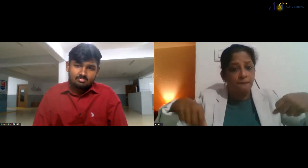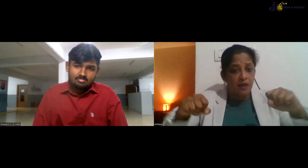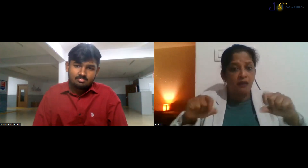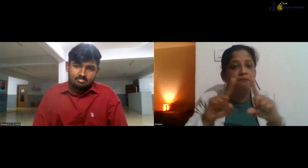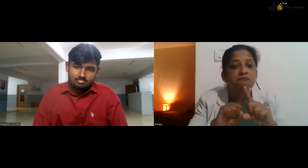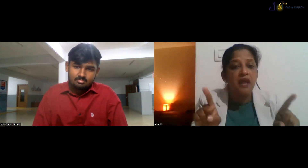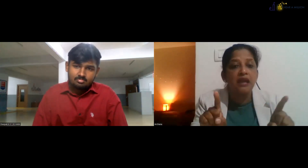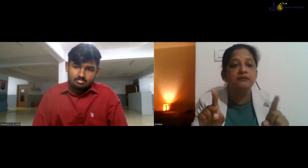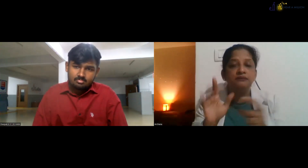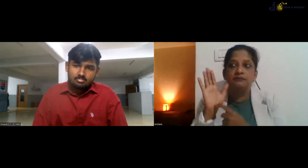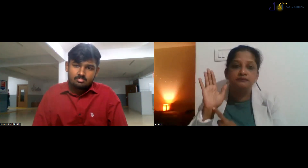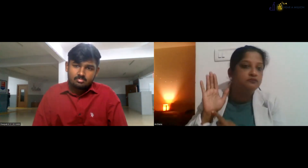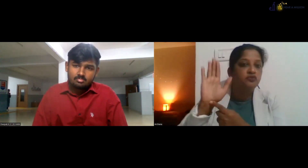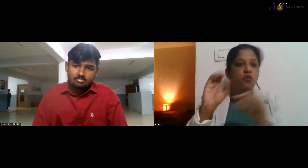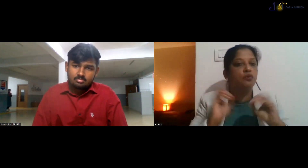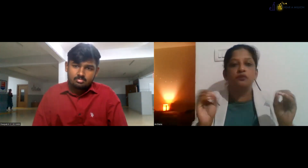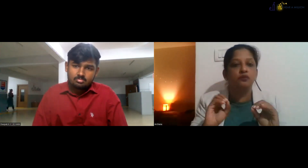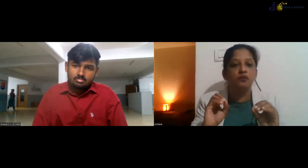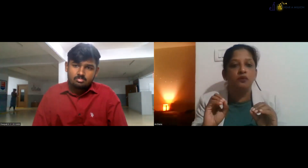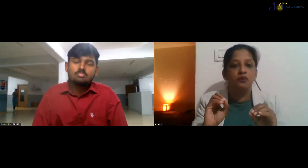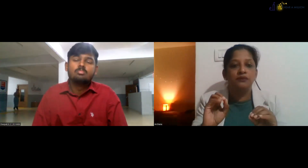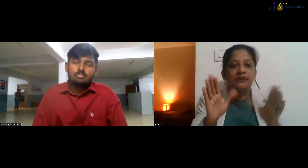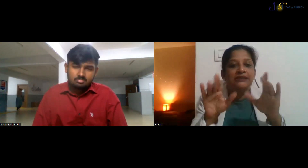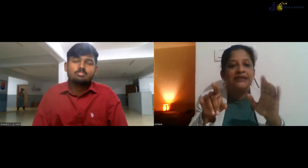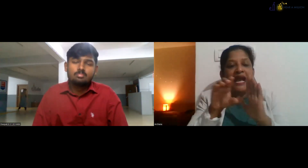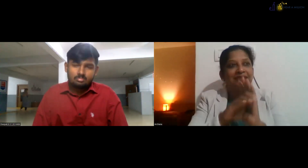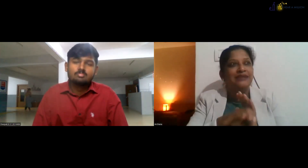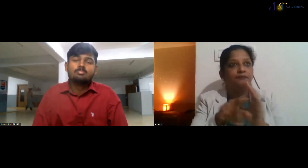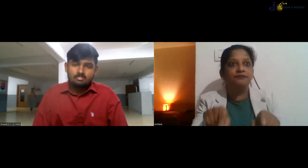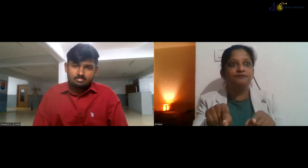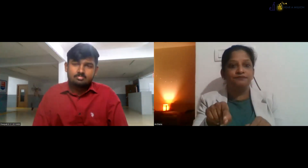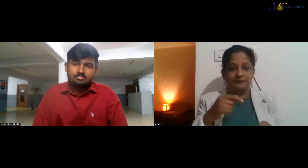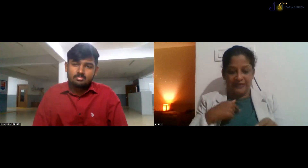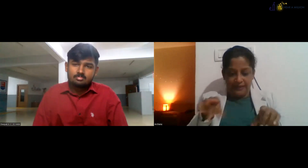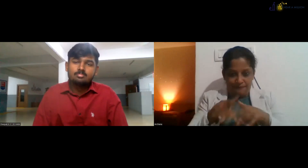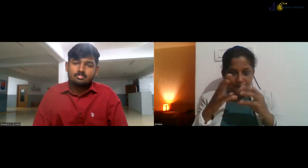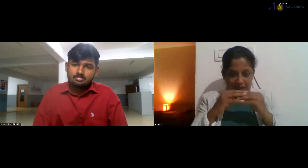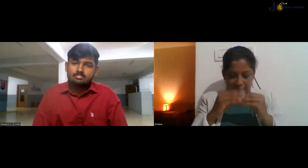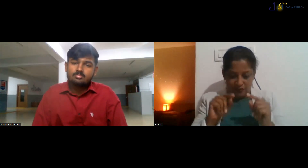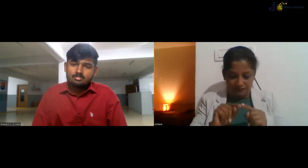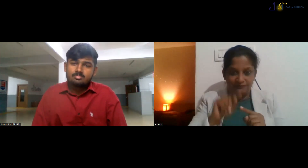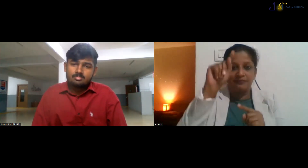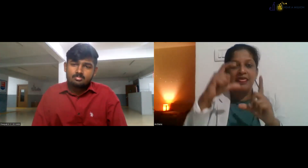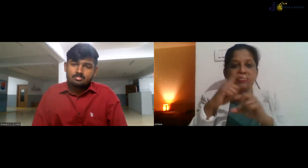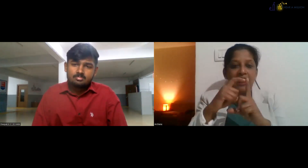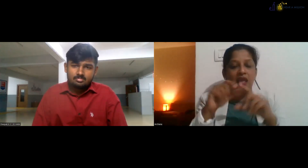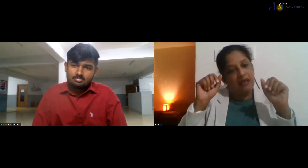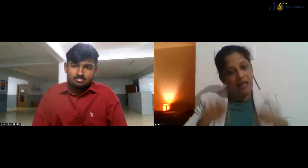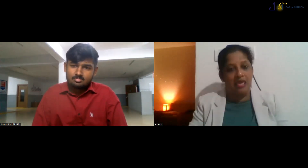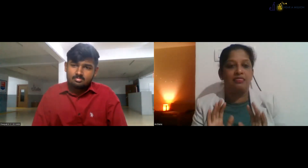see there are deaf people who are riding a bike also, but they are not showcasing it. For example,